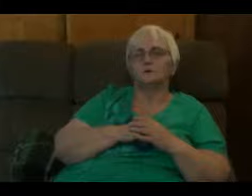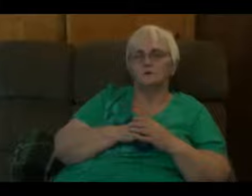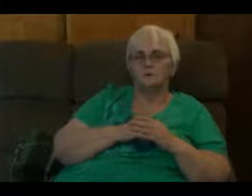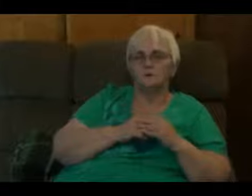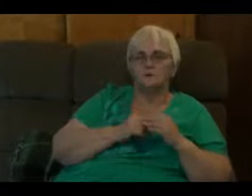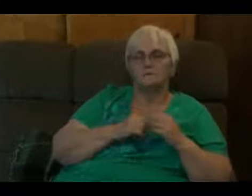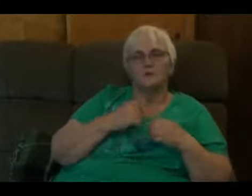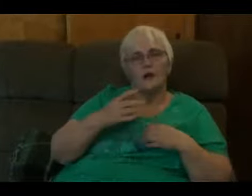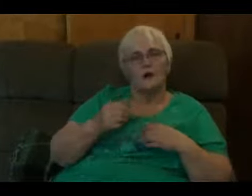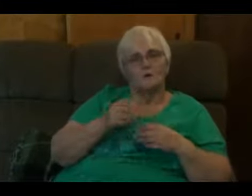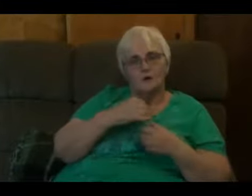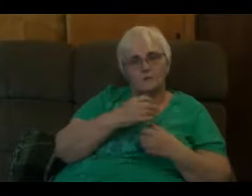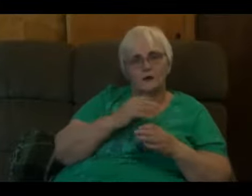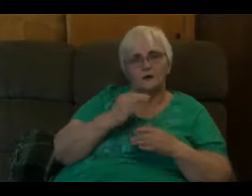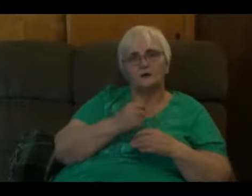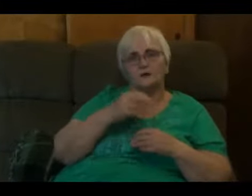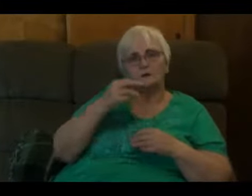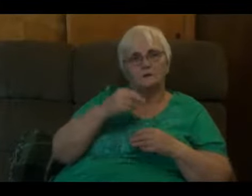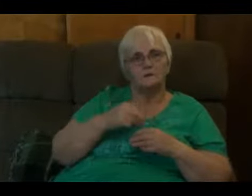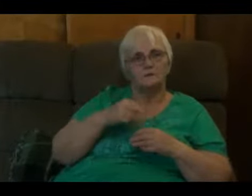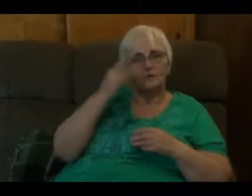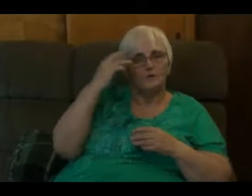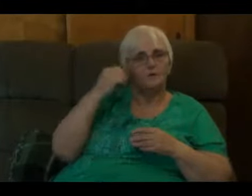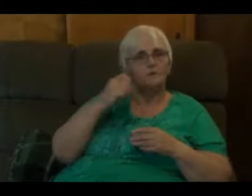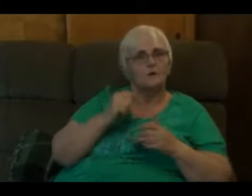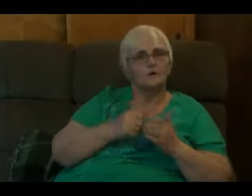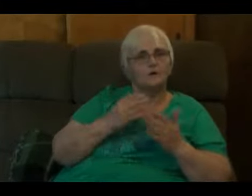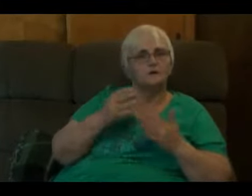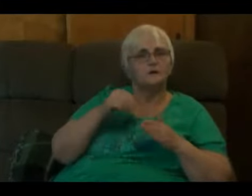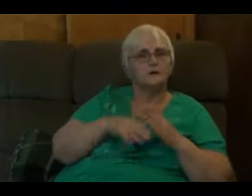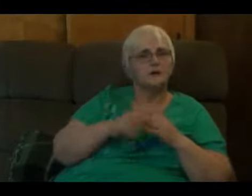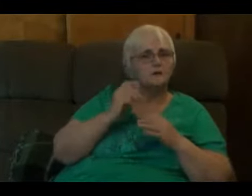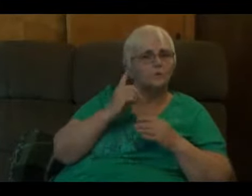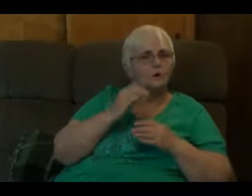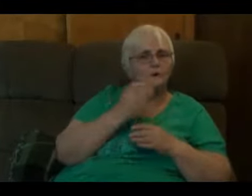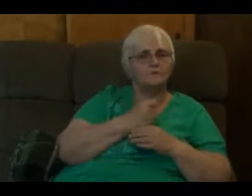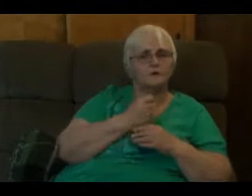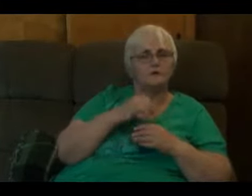Now when He created us, He purposely put things in each of us to make us who we are.